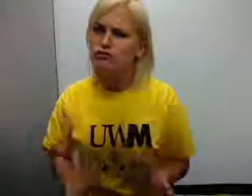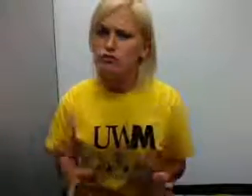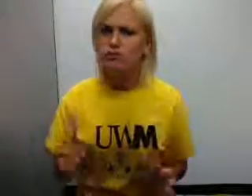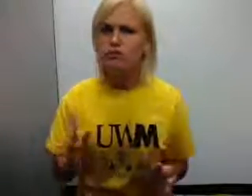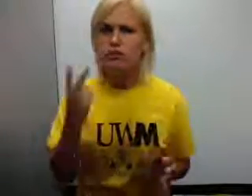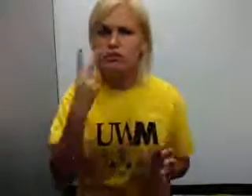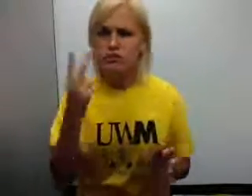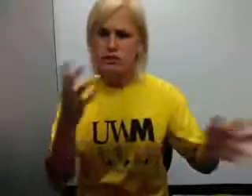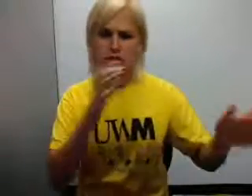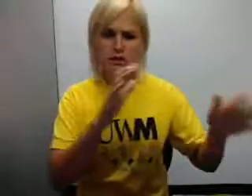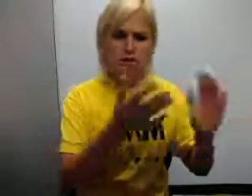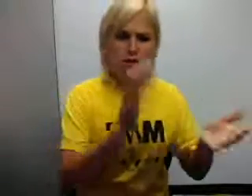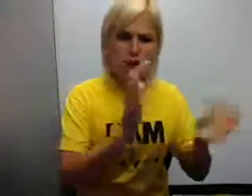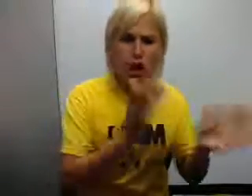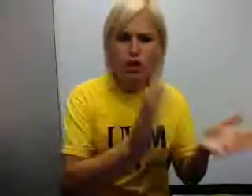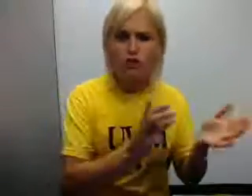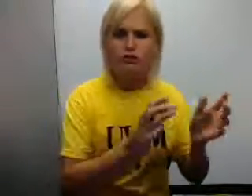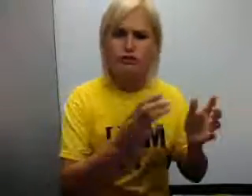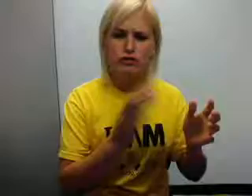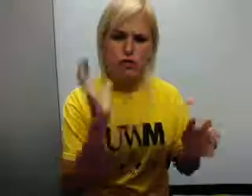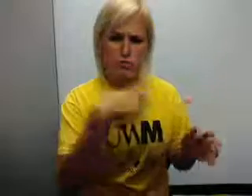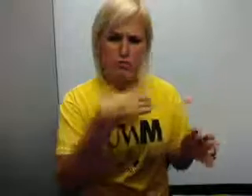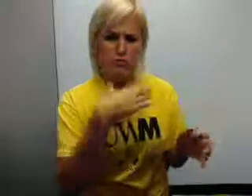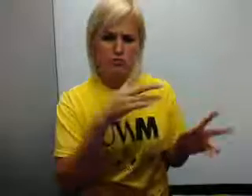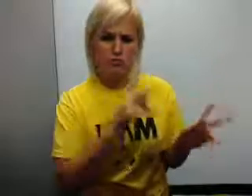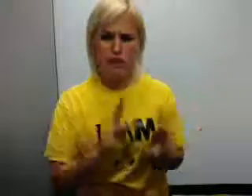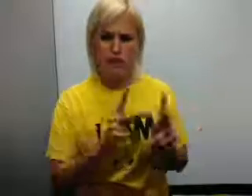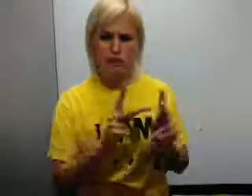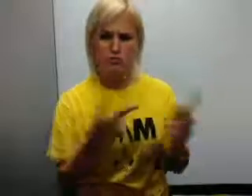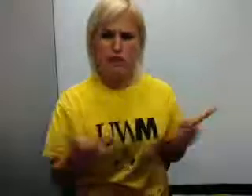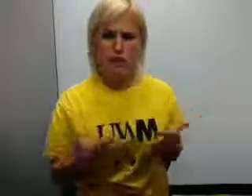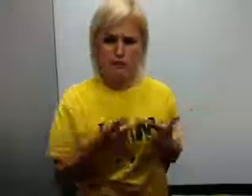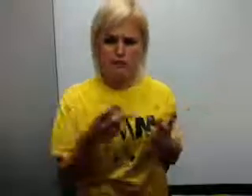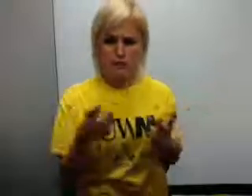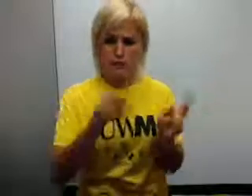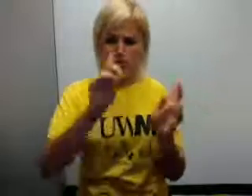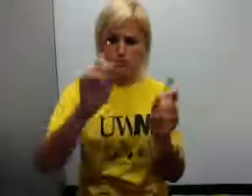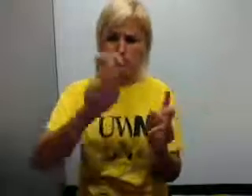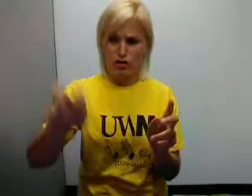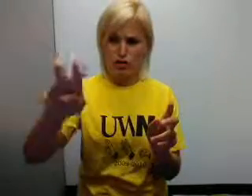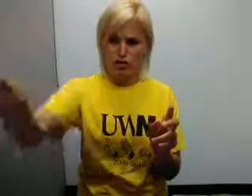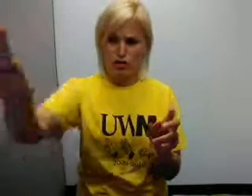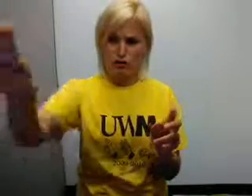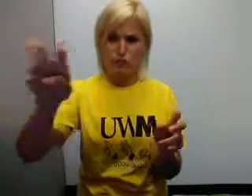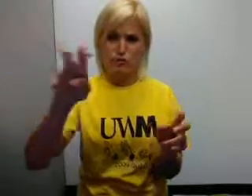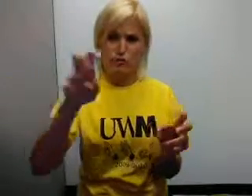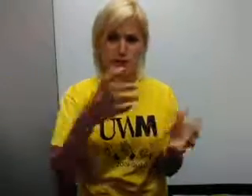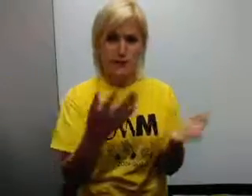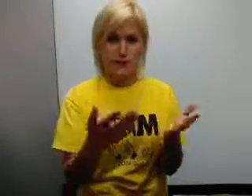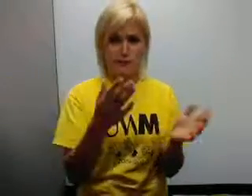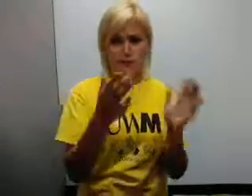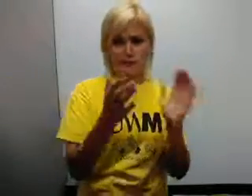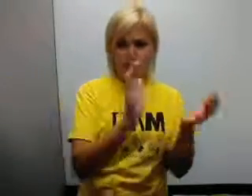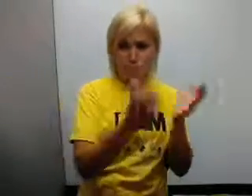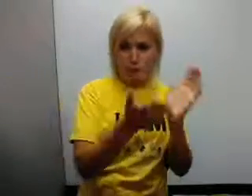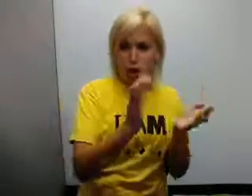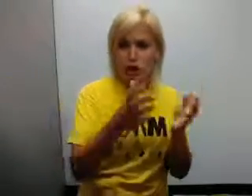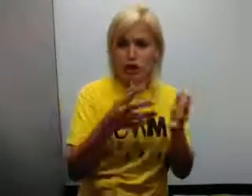the strange places with our own. The places that you have traveled may be near or far away, real